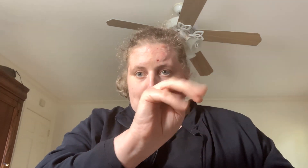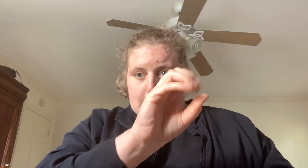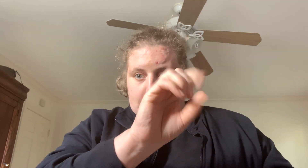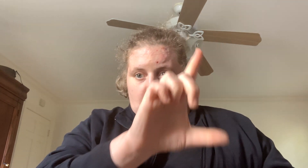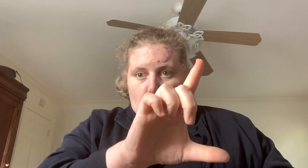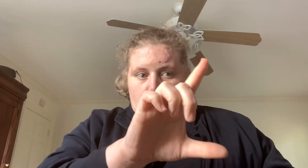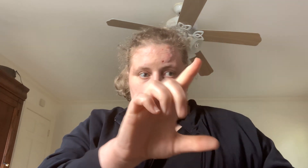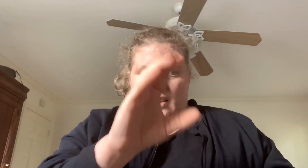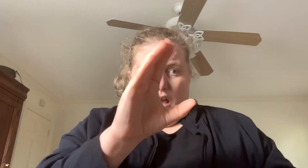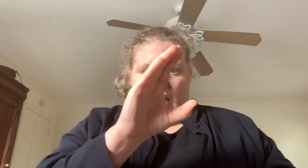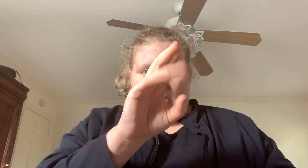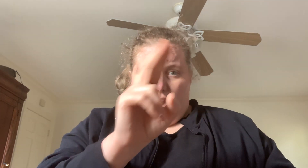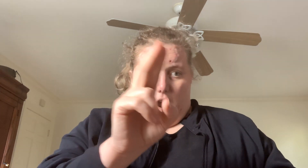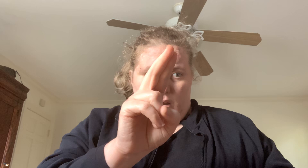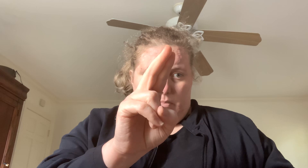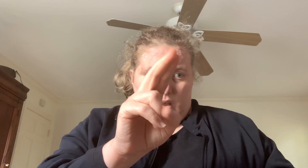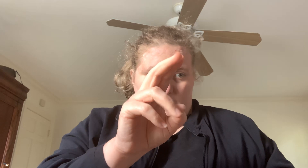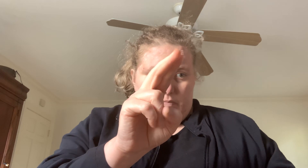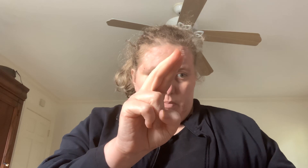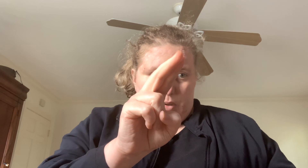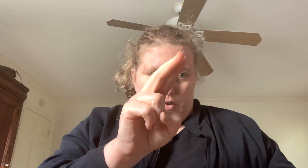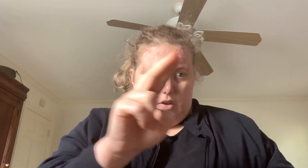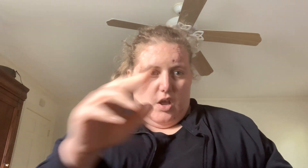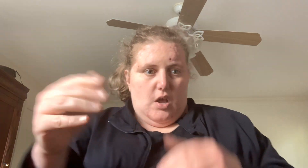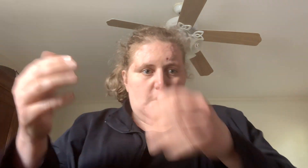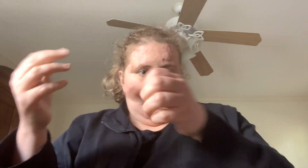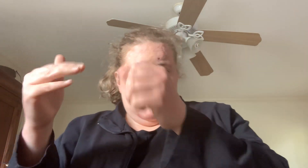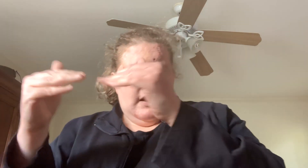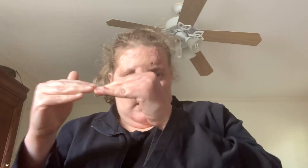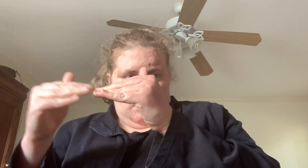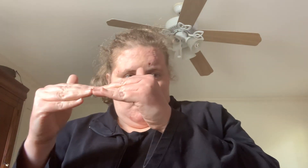Now let's bring back in going from grams to moles.